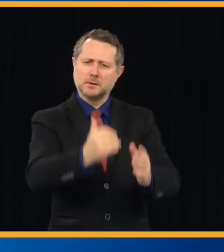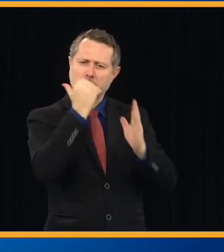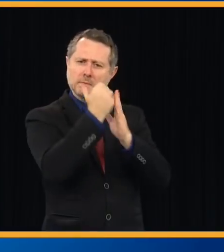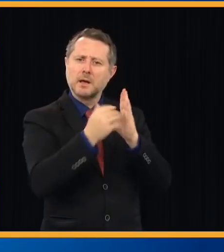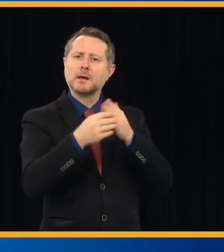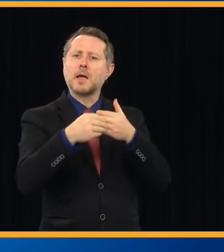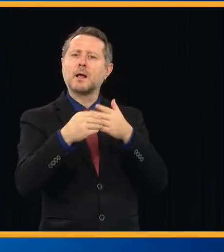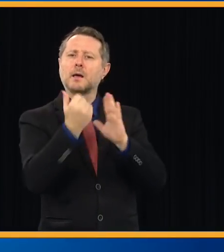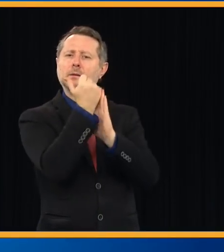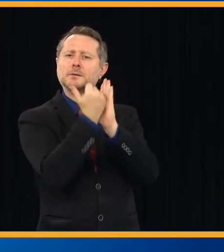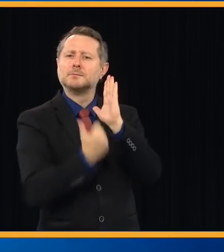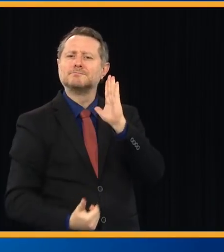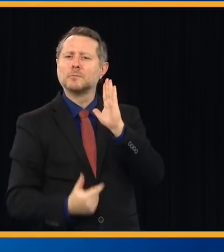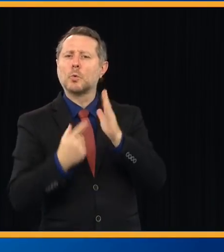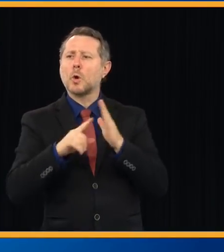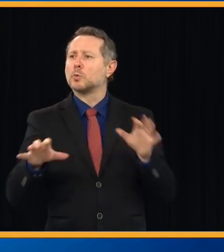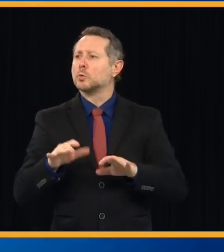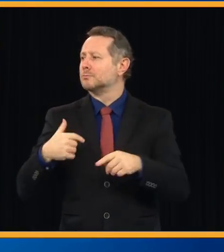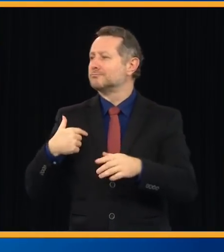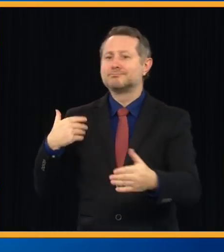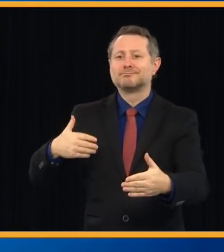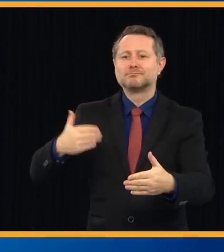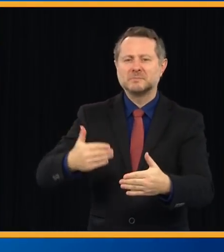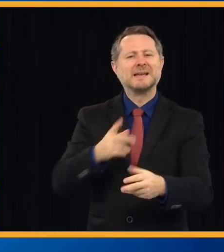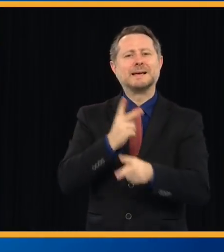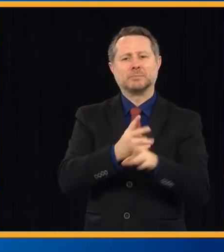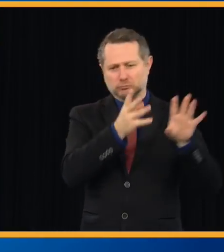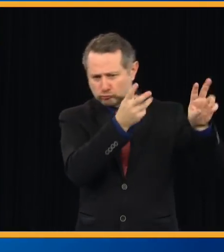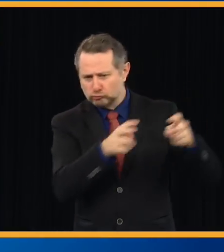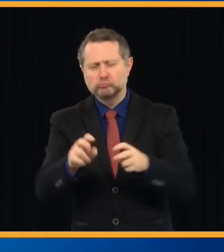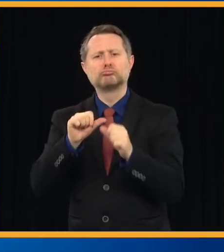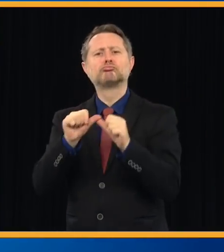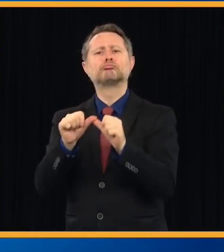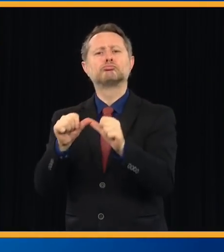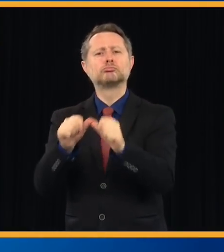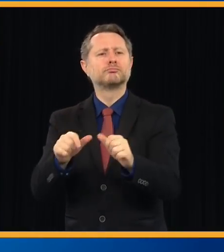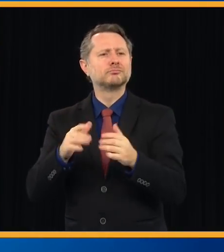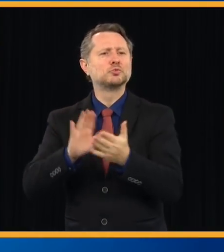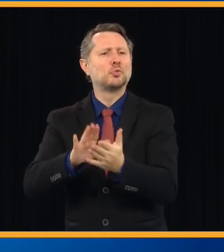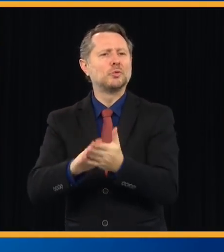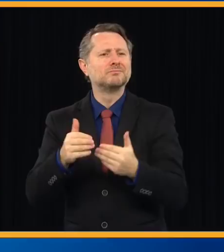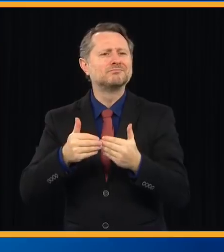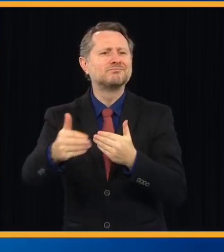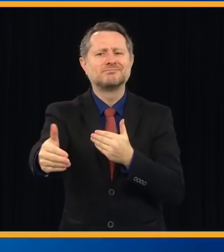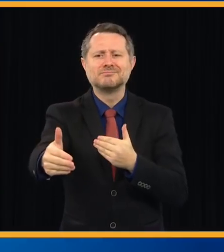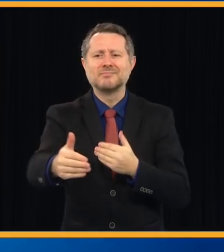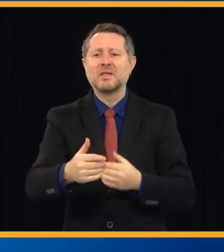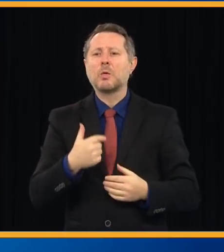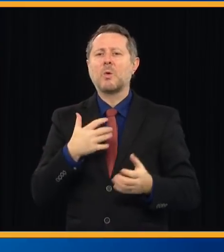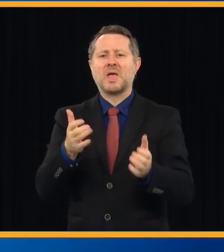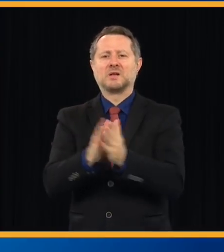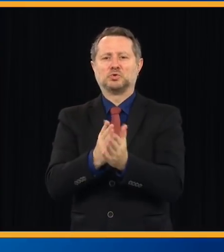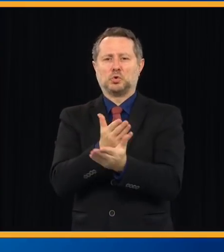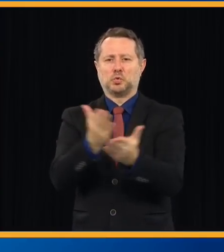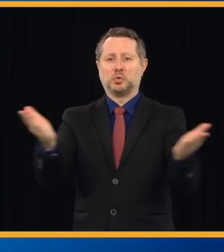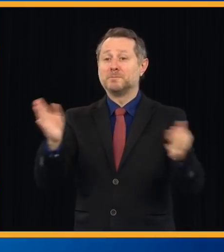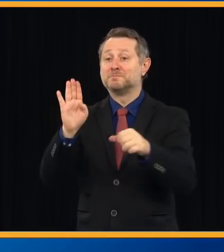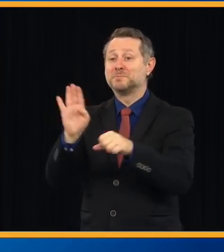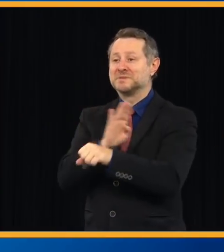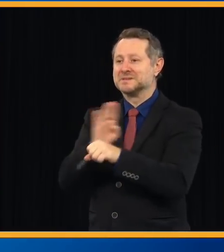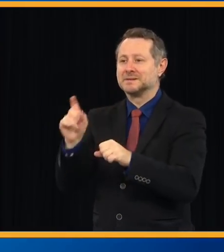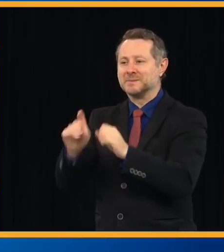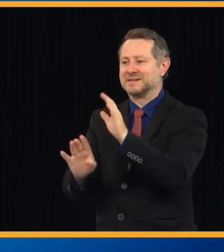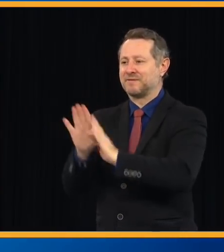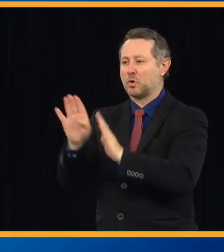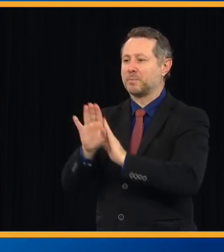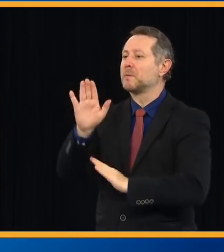that we are now doing in society and everything that we learned. We're going to be asking businesses to come up with